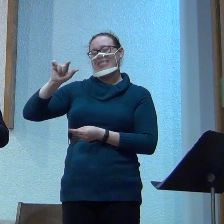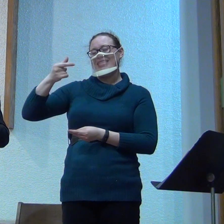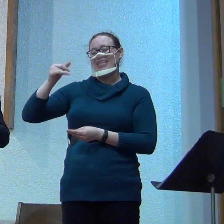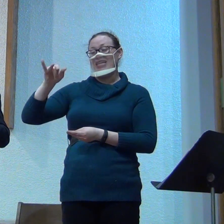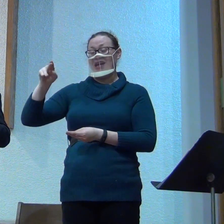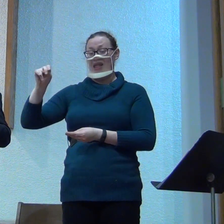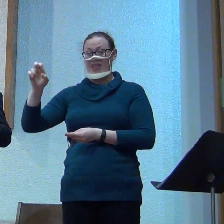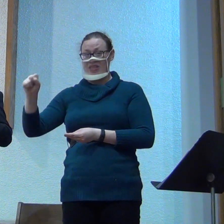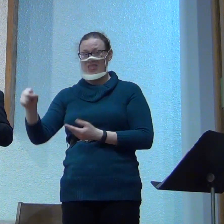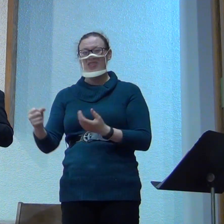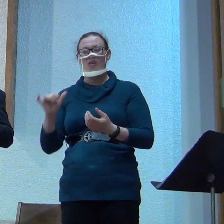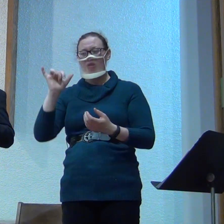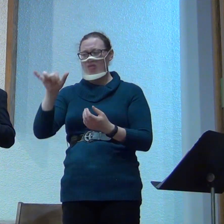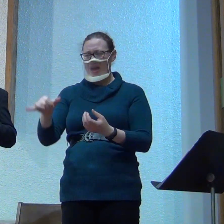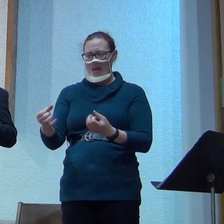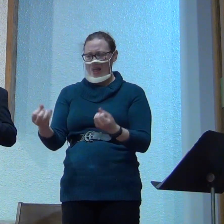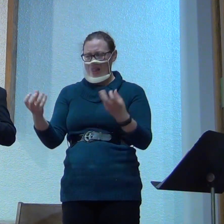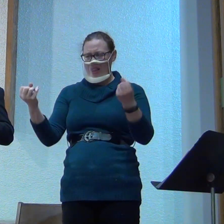understand.